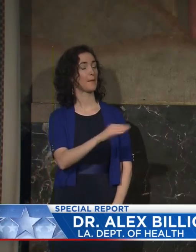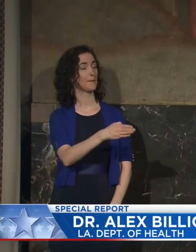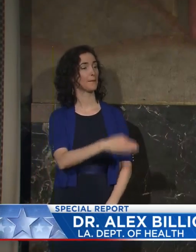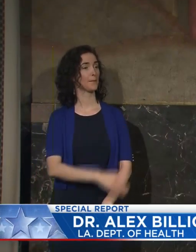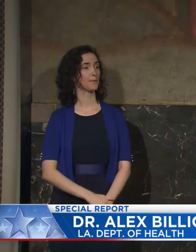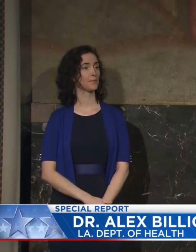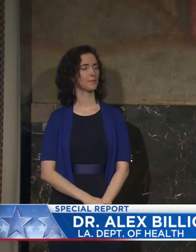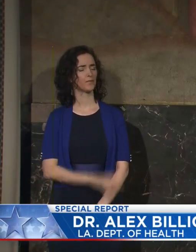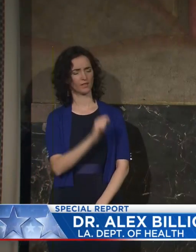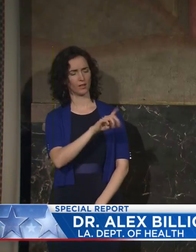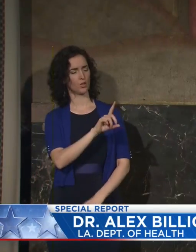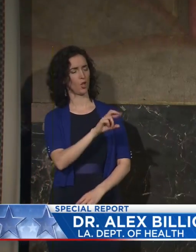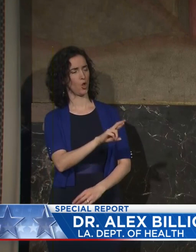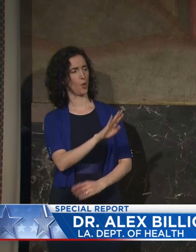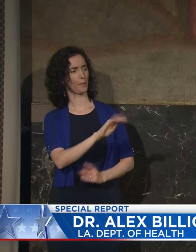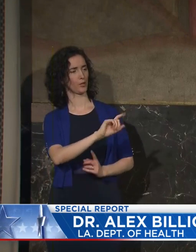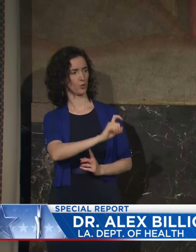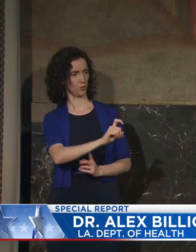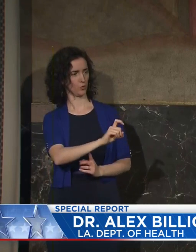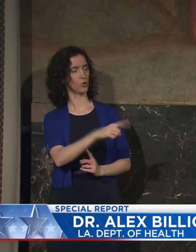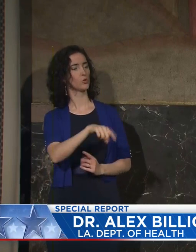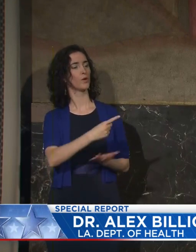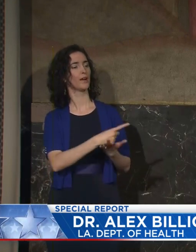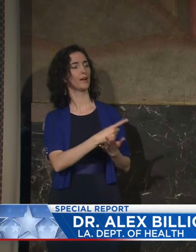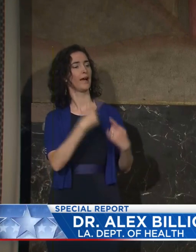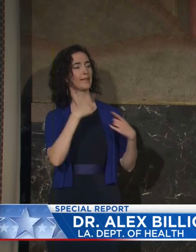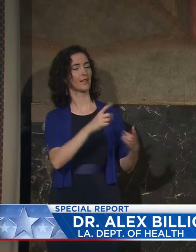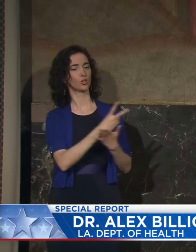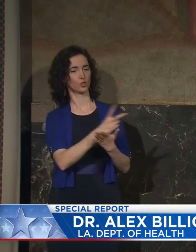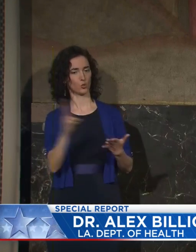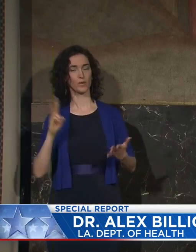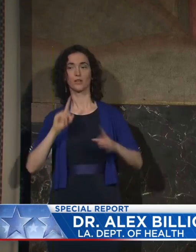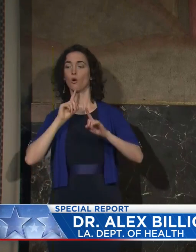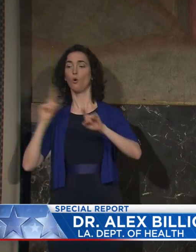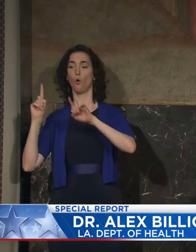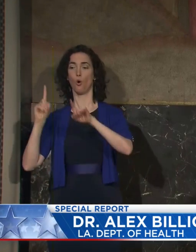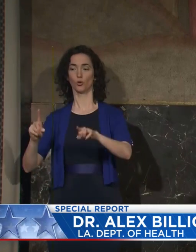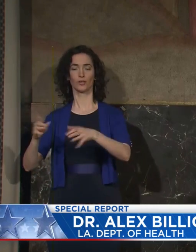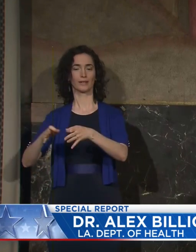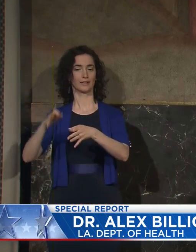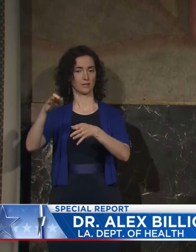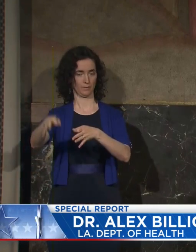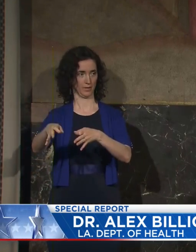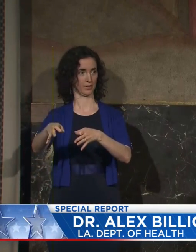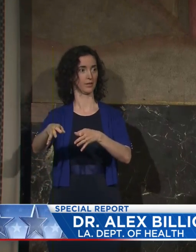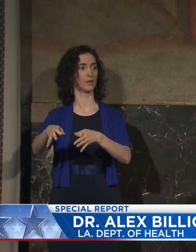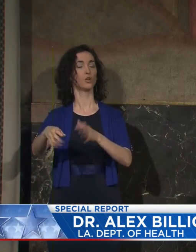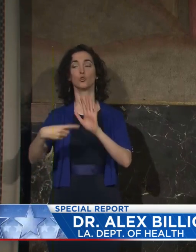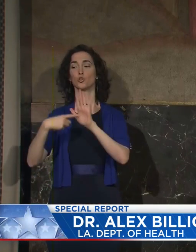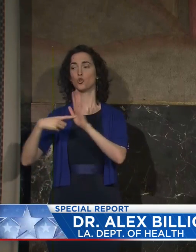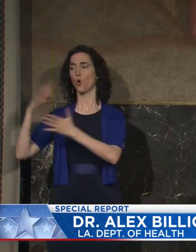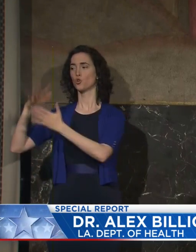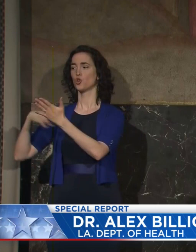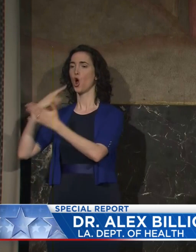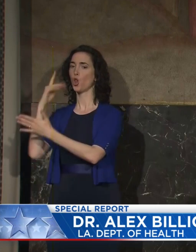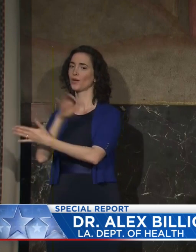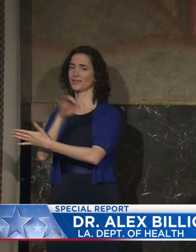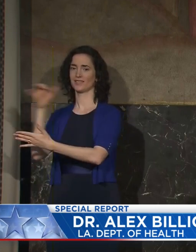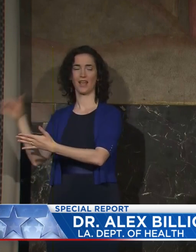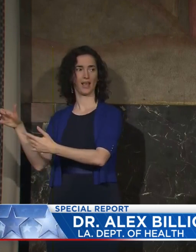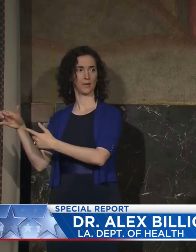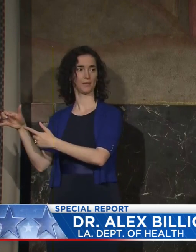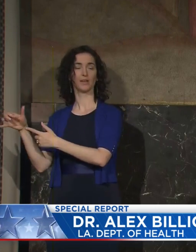Dr. B, when you guys announced 2 weeks ago that you were extending the order, you pointed to a very similar chart that you put up a few slides ago with